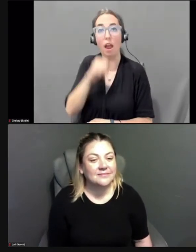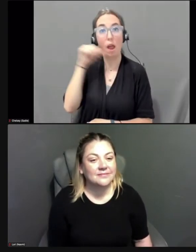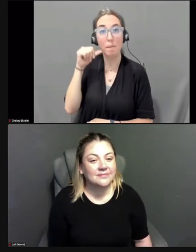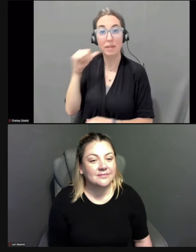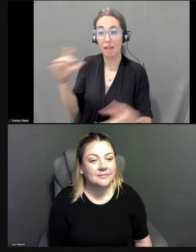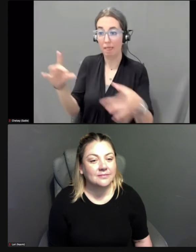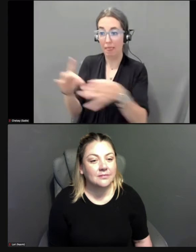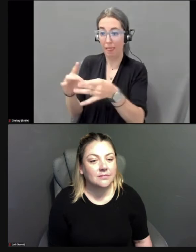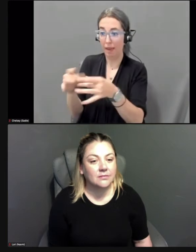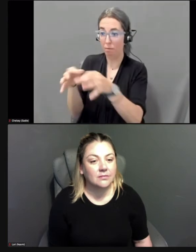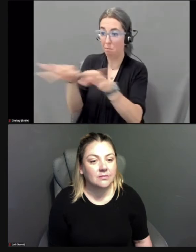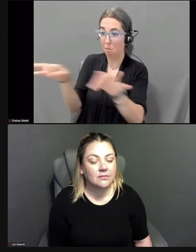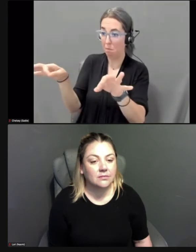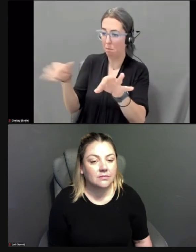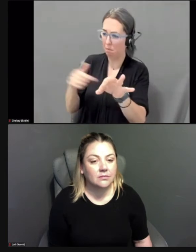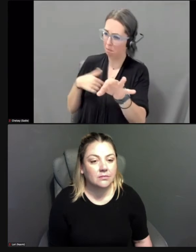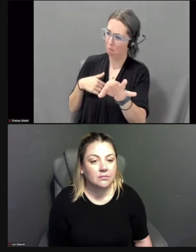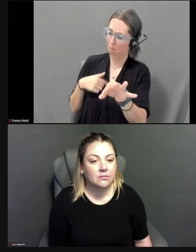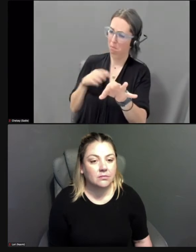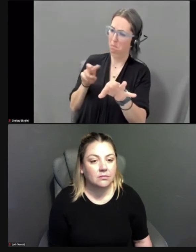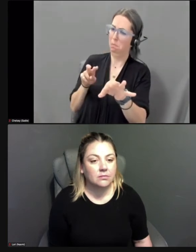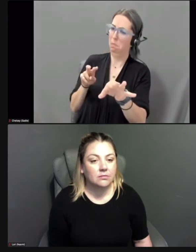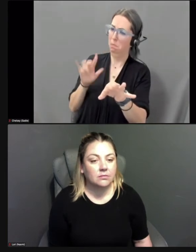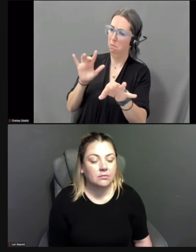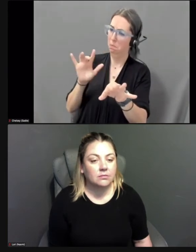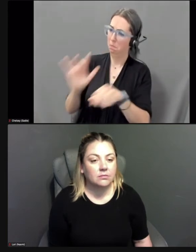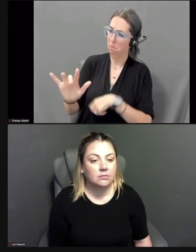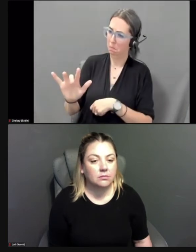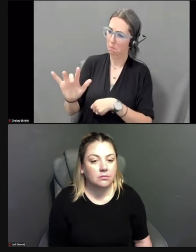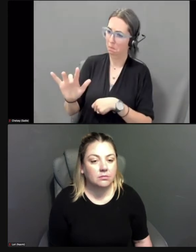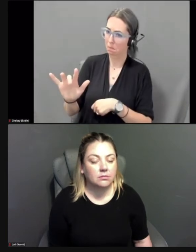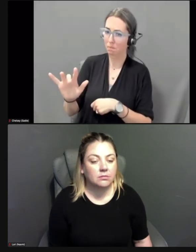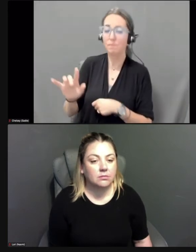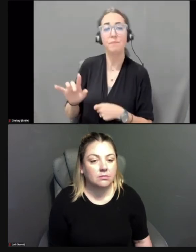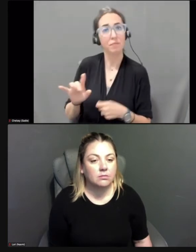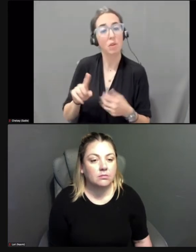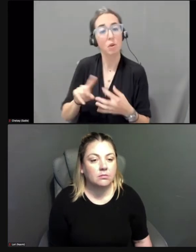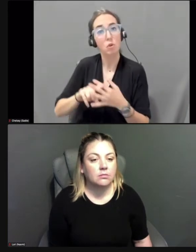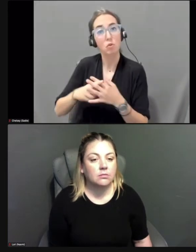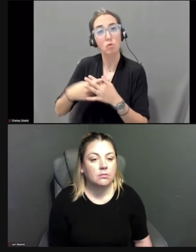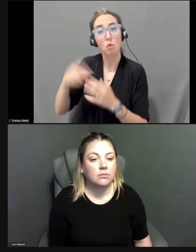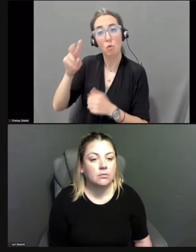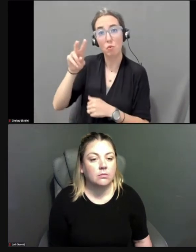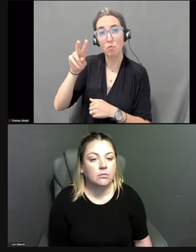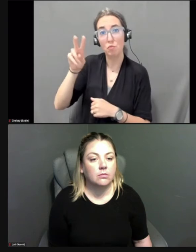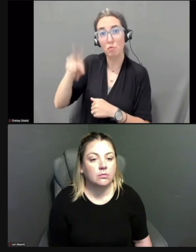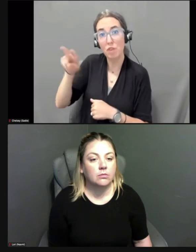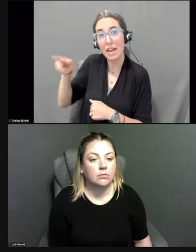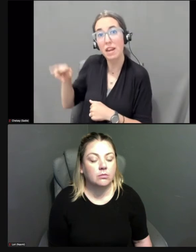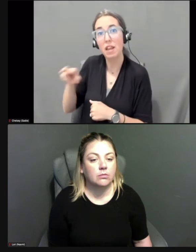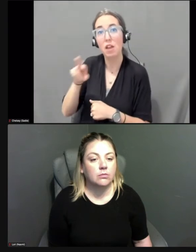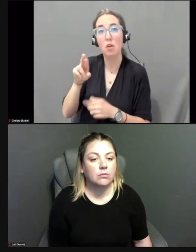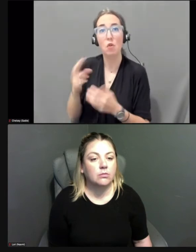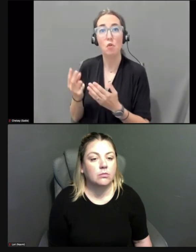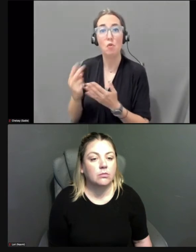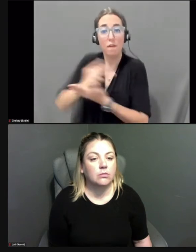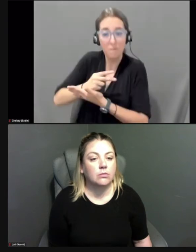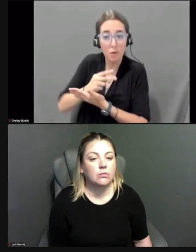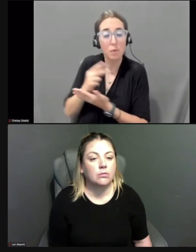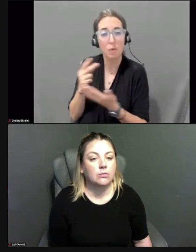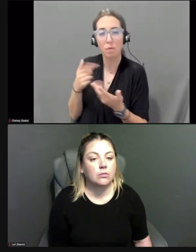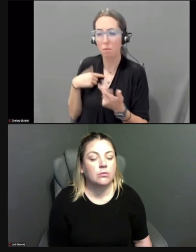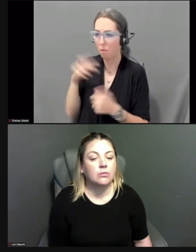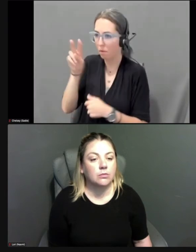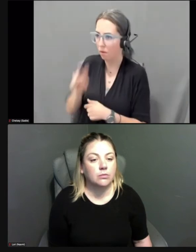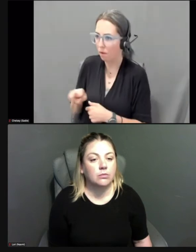on it and I started reading some of the reviews. I was like, this sounds awesome. I need to do this.